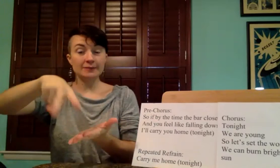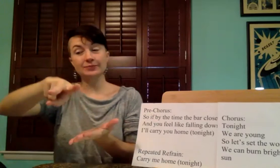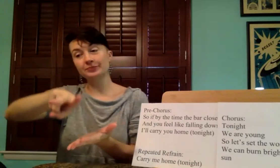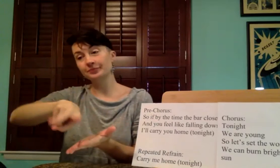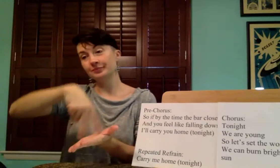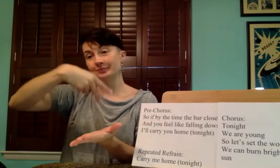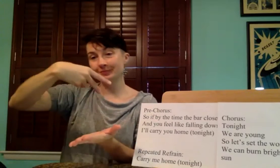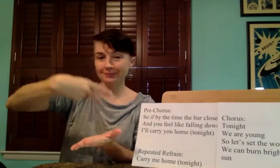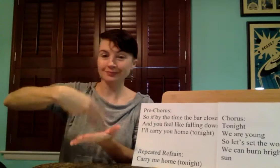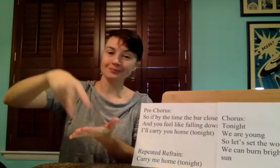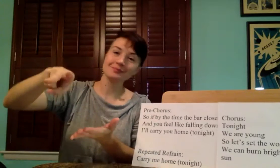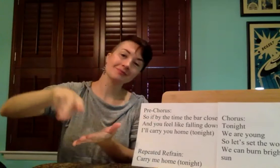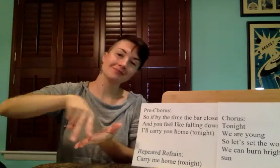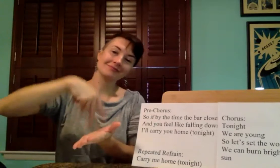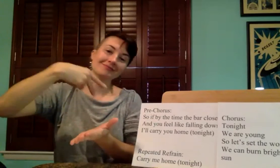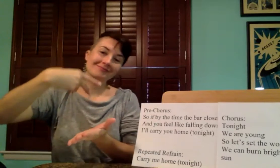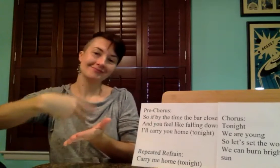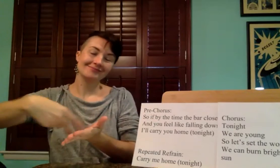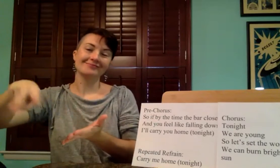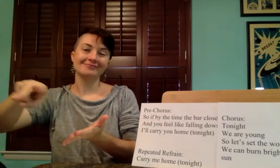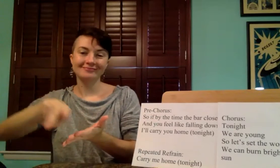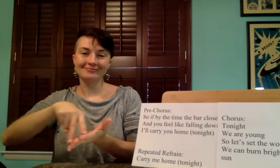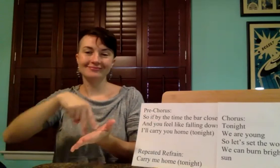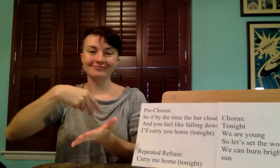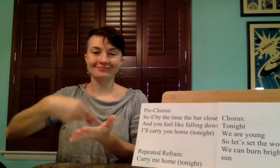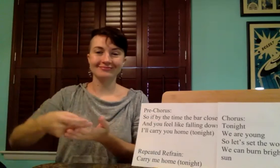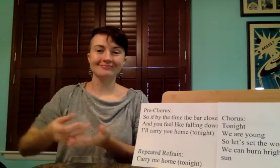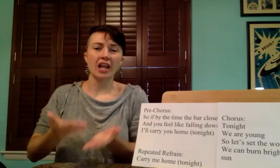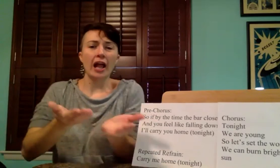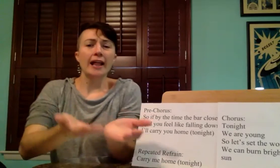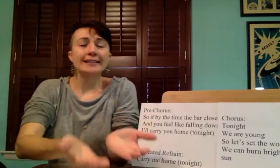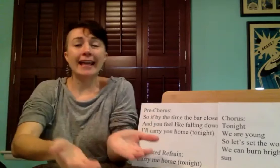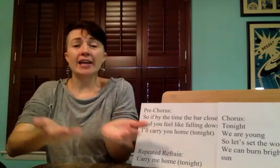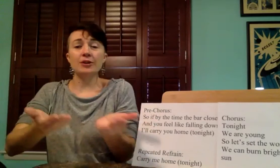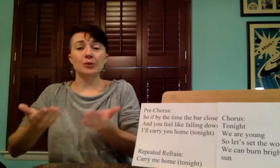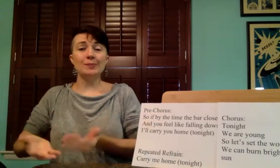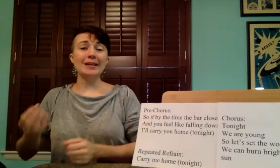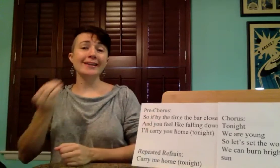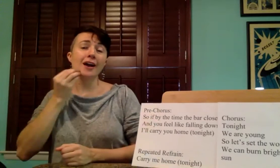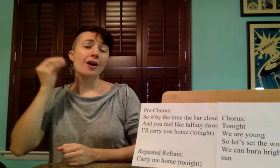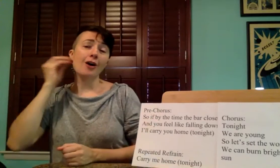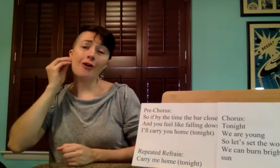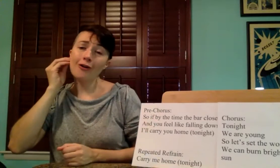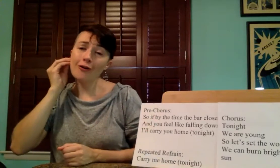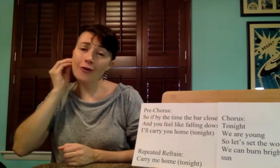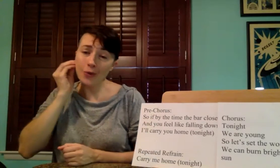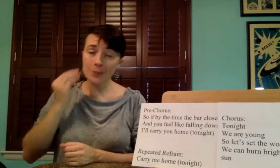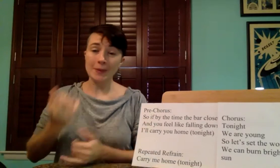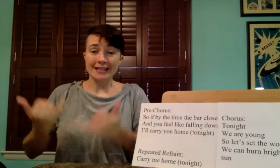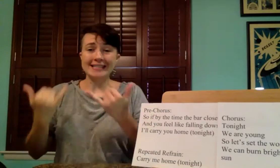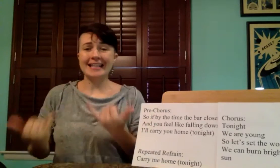but I can hear the cry. So someone come and carry me home tonight.